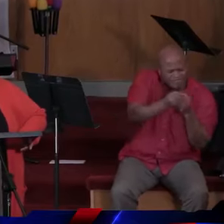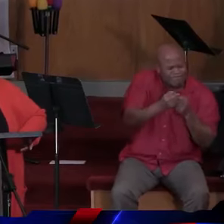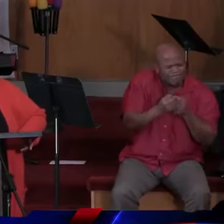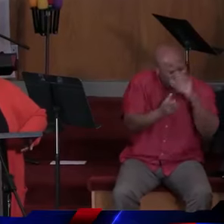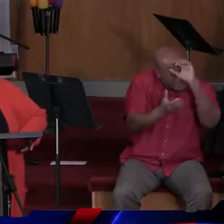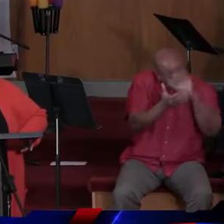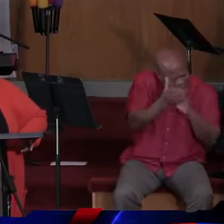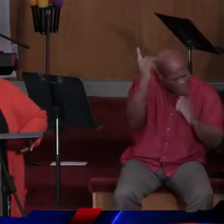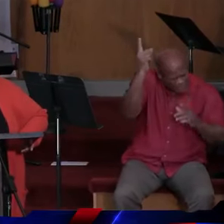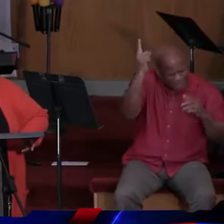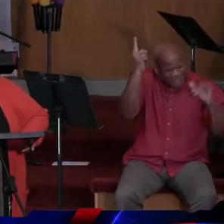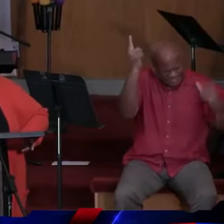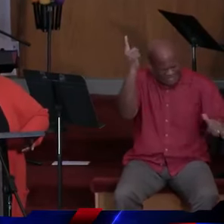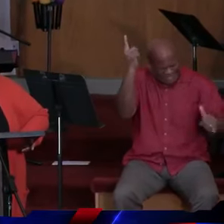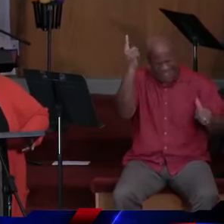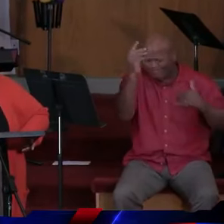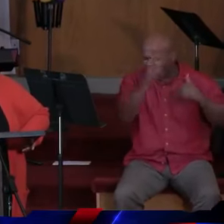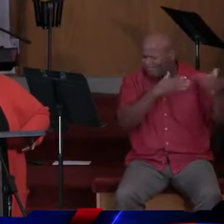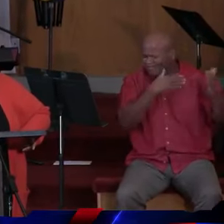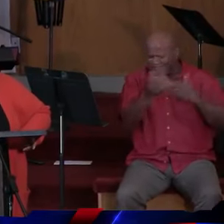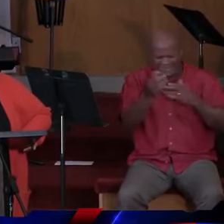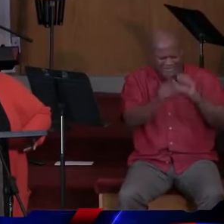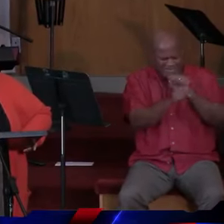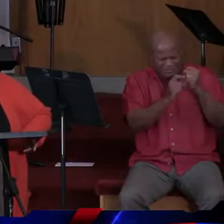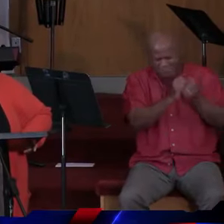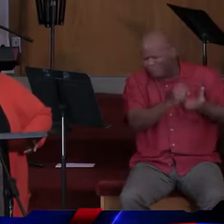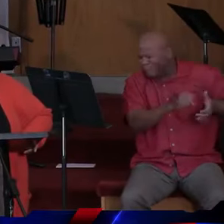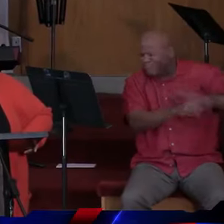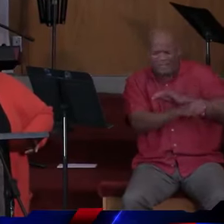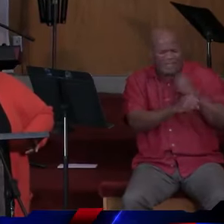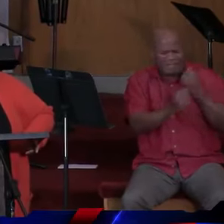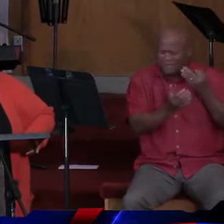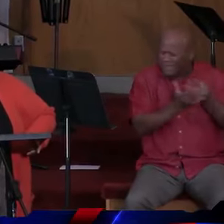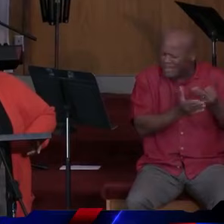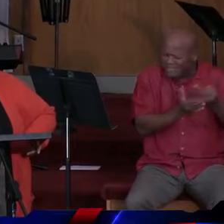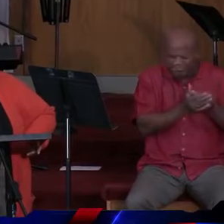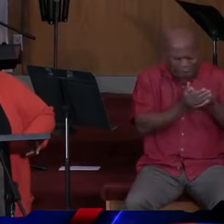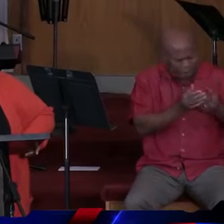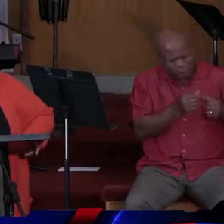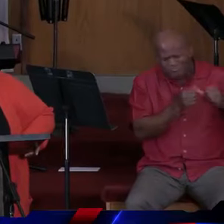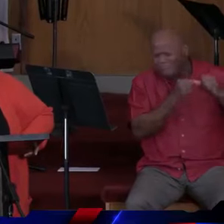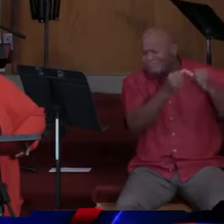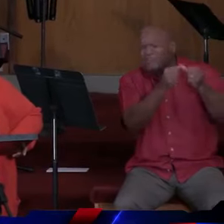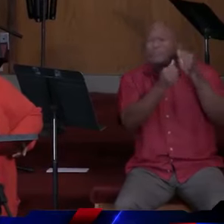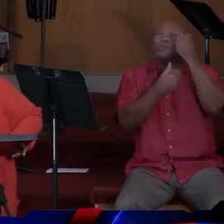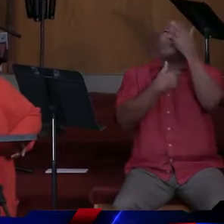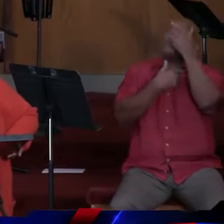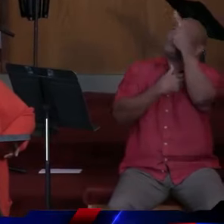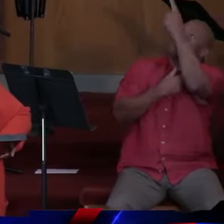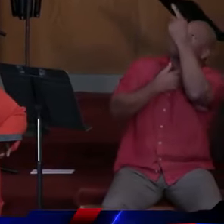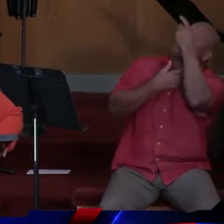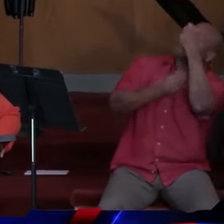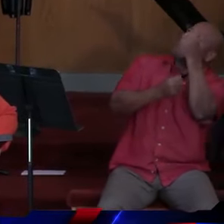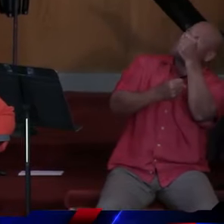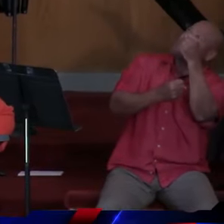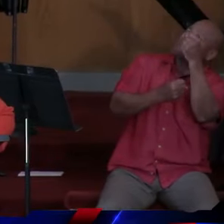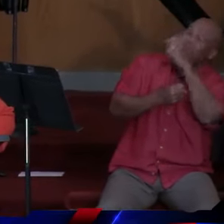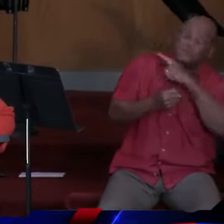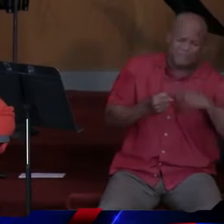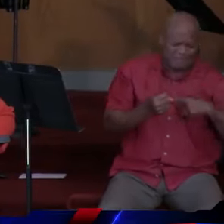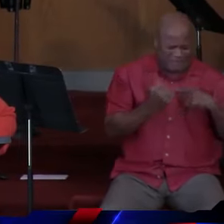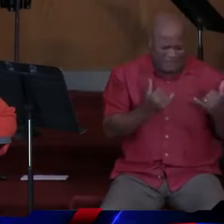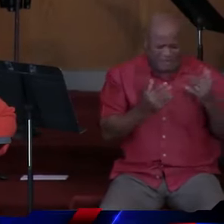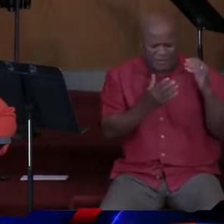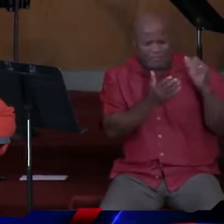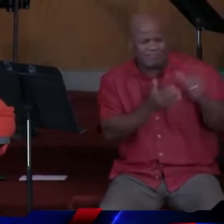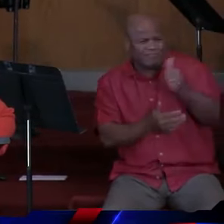we still trust you even in this, God. Even in our finances, we continue to trust you. So, God, as we've